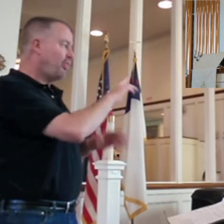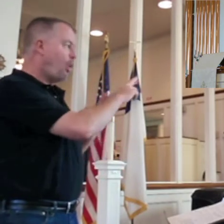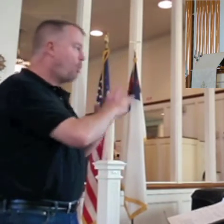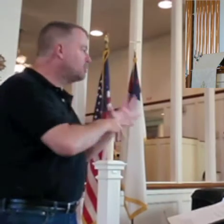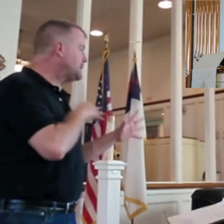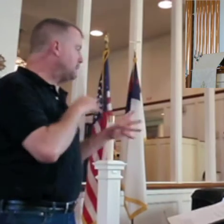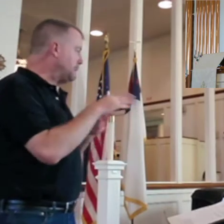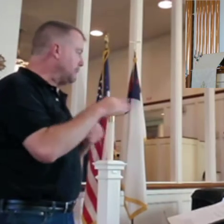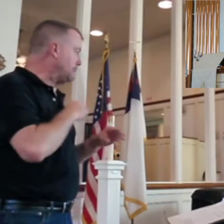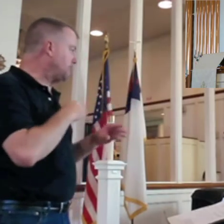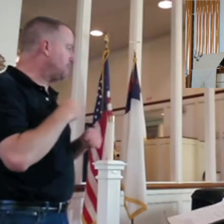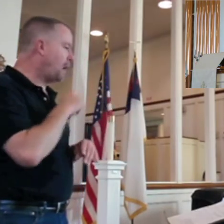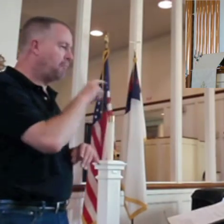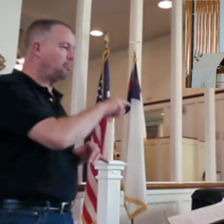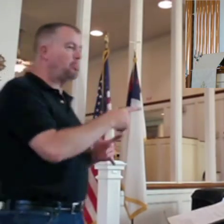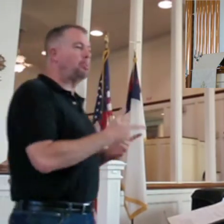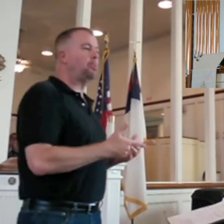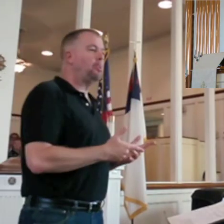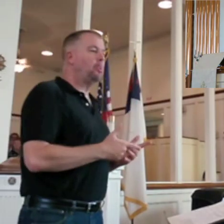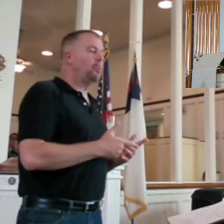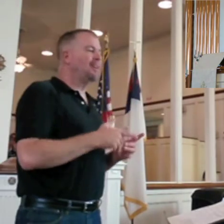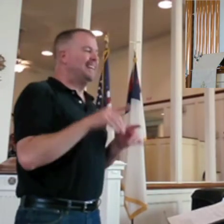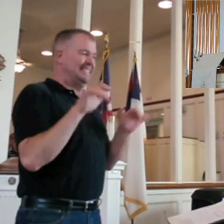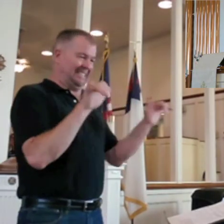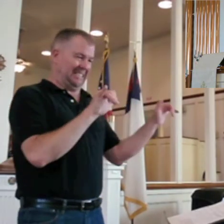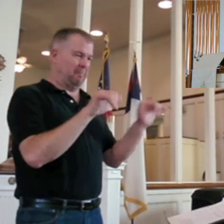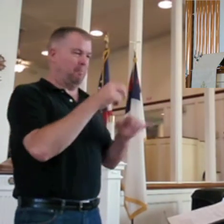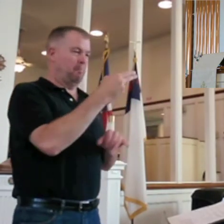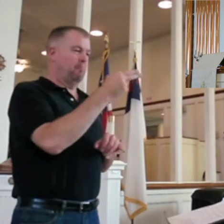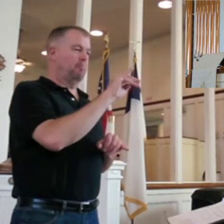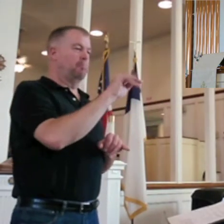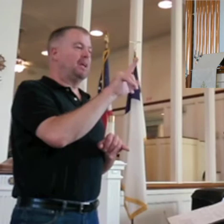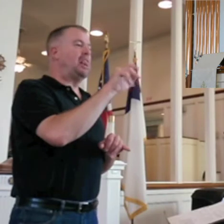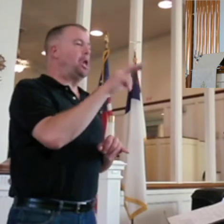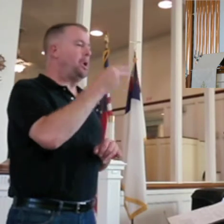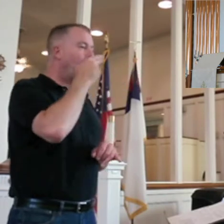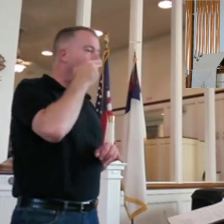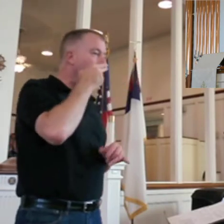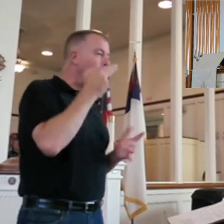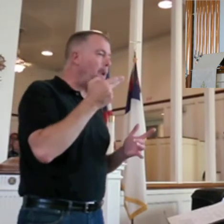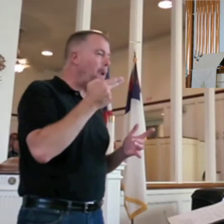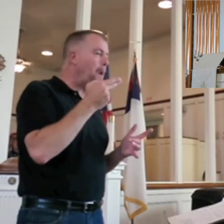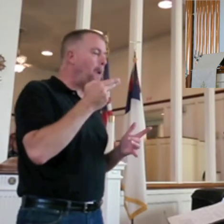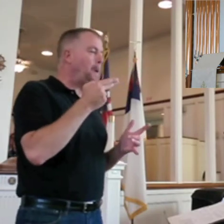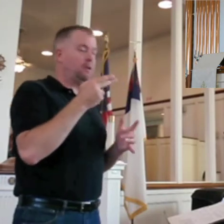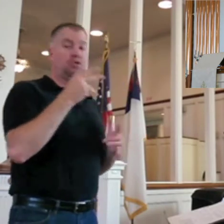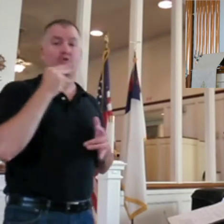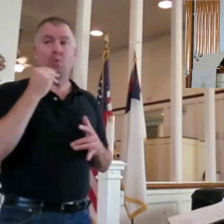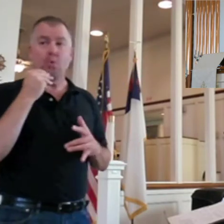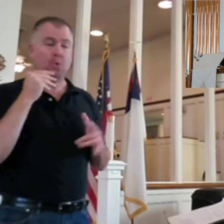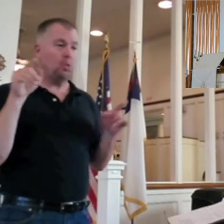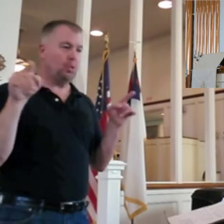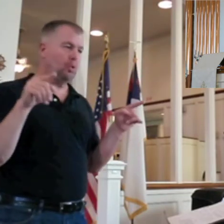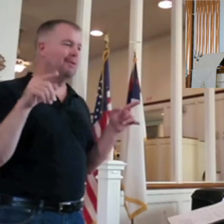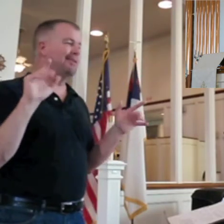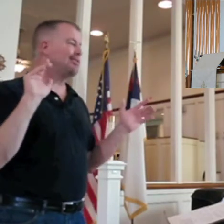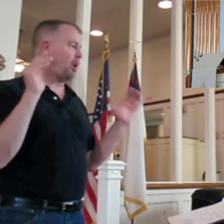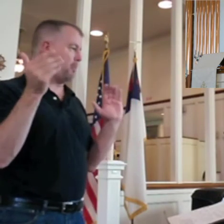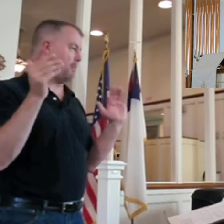in Germany that were allowed to function only so long as they let Hitler do what he wanted with the state and with the